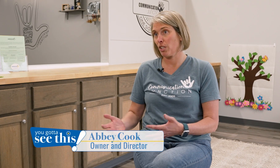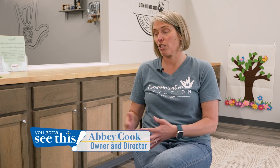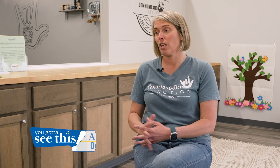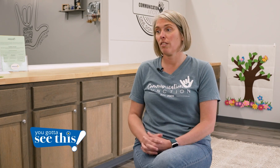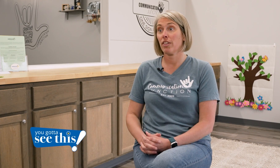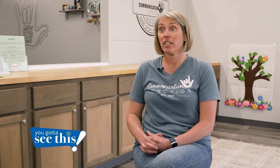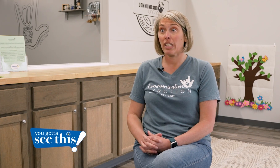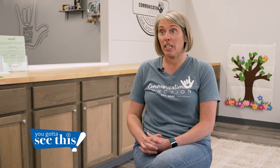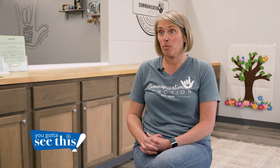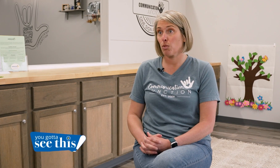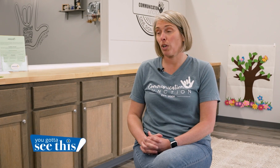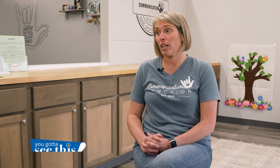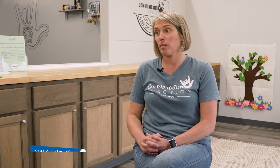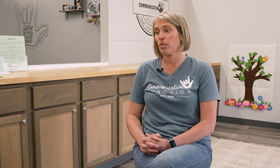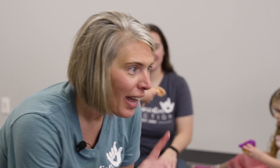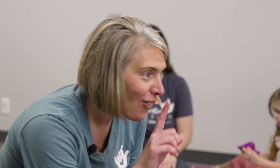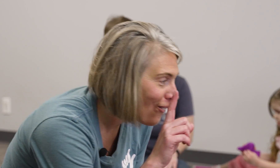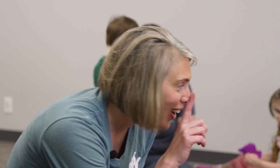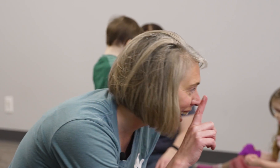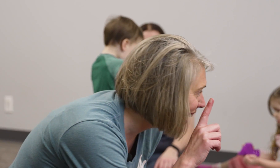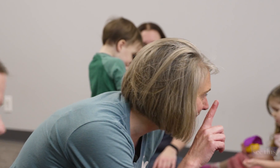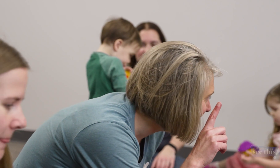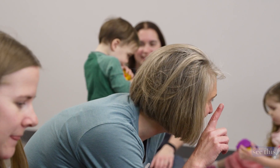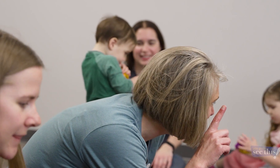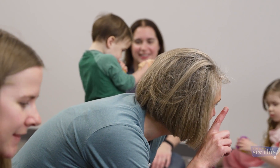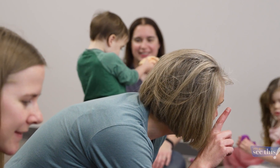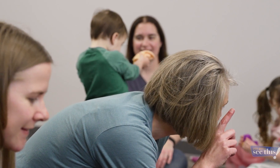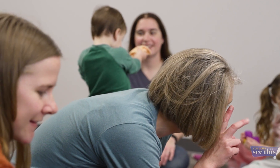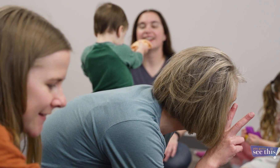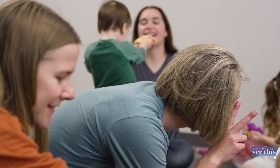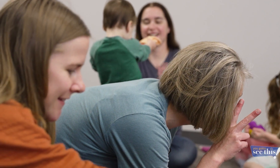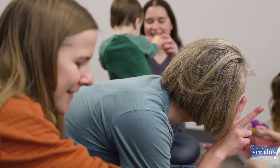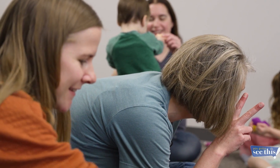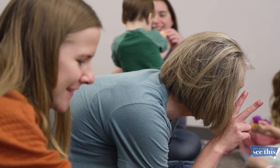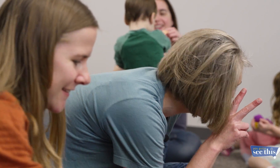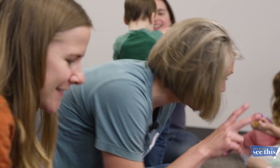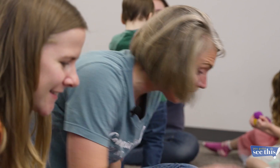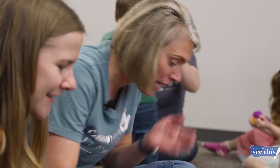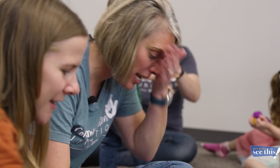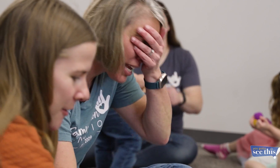Language, fun games, rhymes, all of those kinds of things in a small group setting.